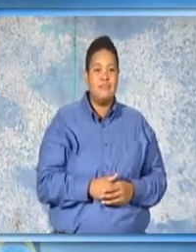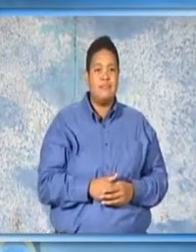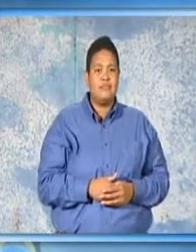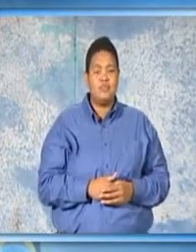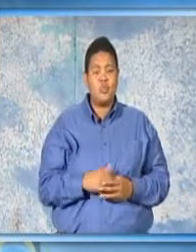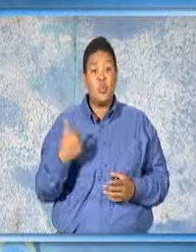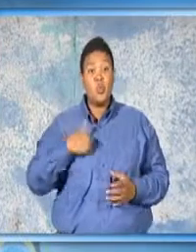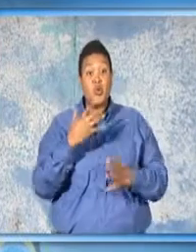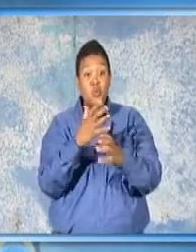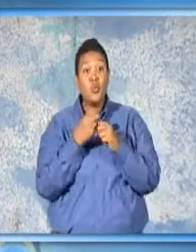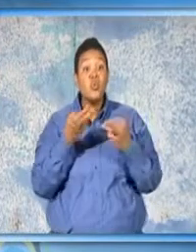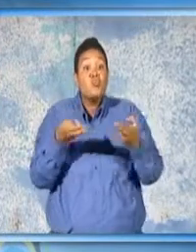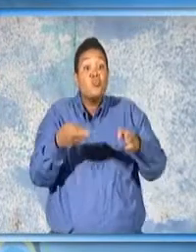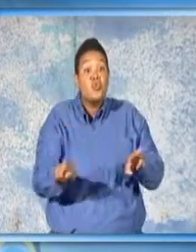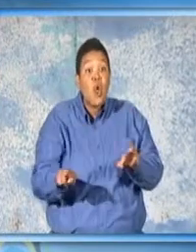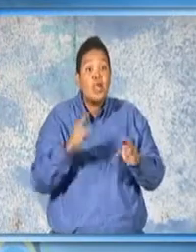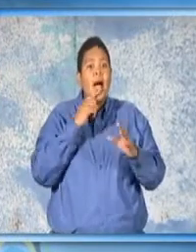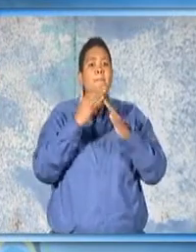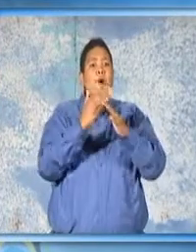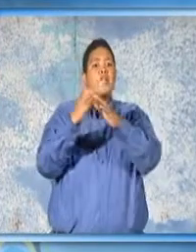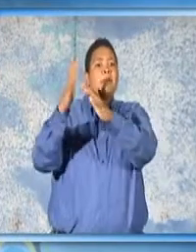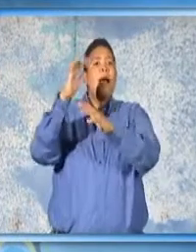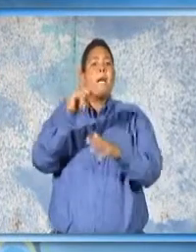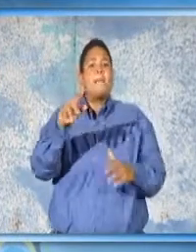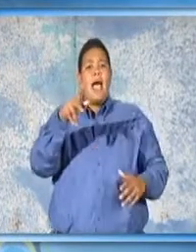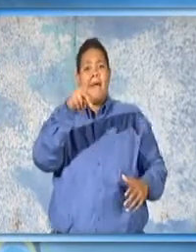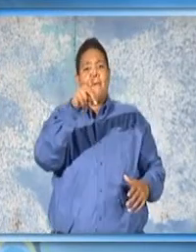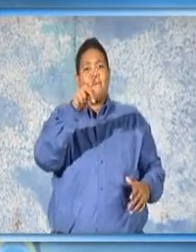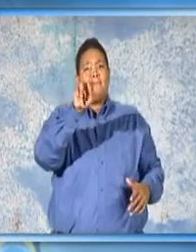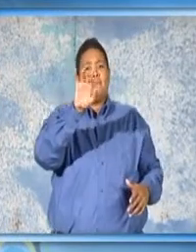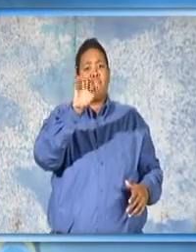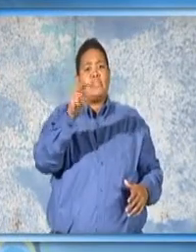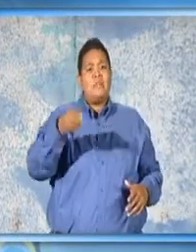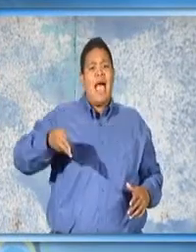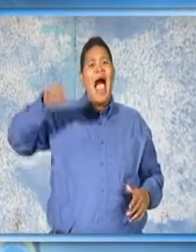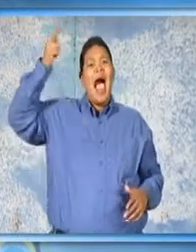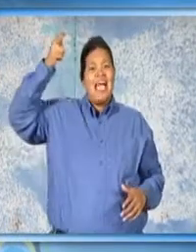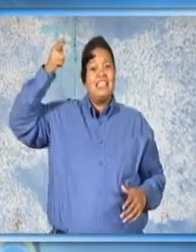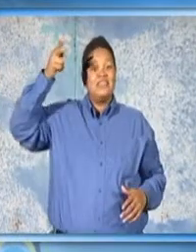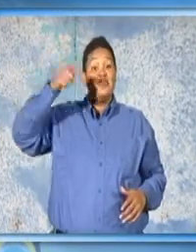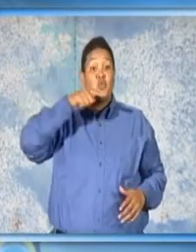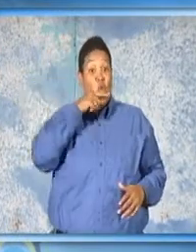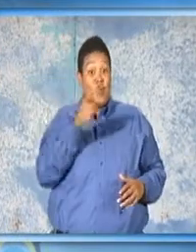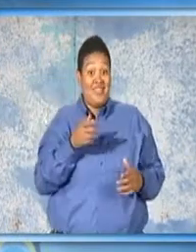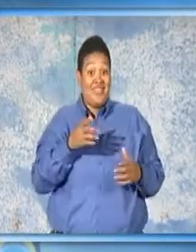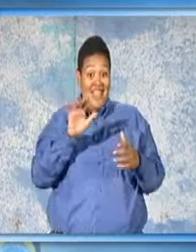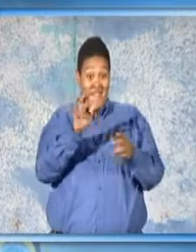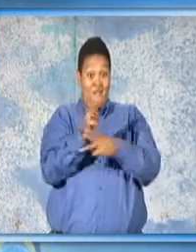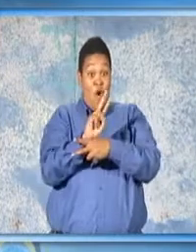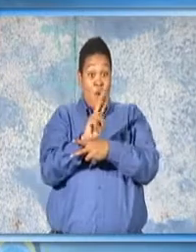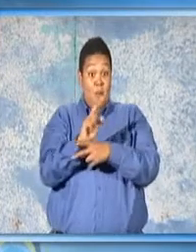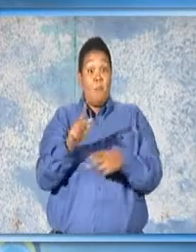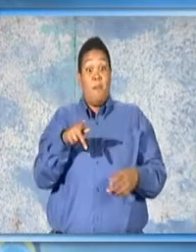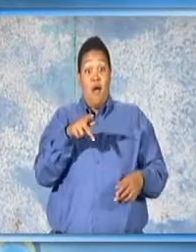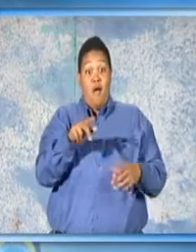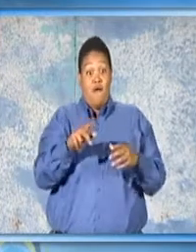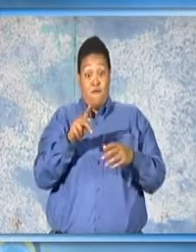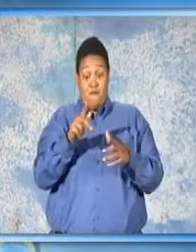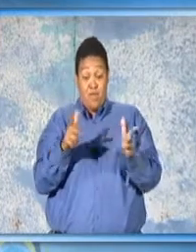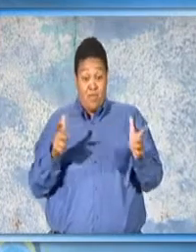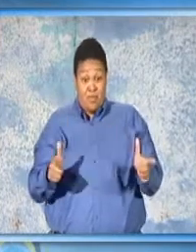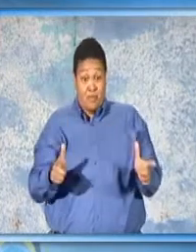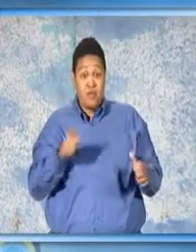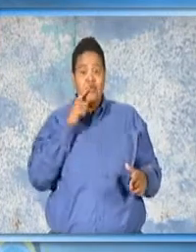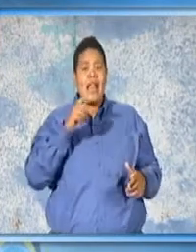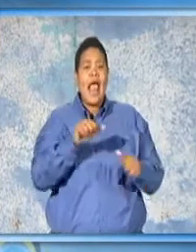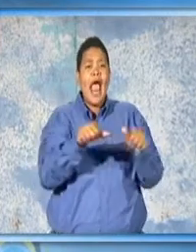We took this result and multiplied it by the prism's height. So the volume of the prism is the area of its base times its